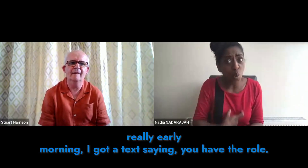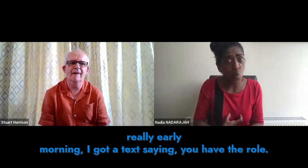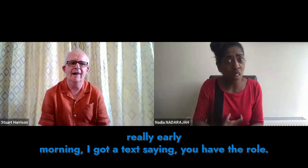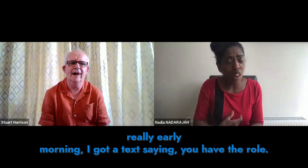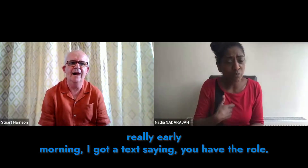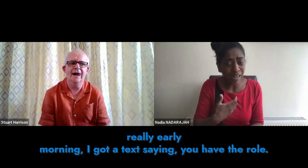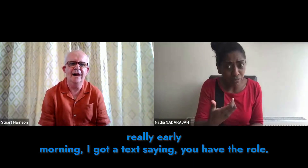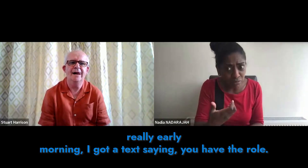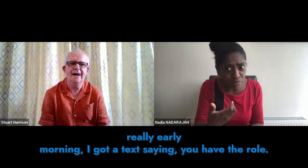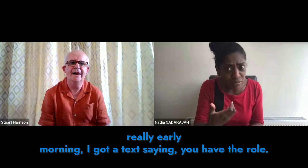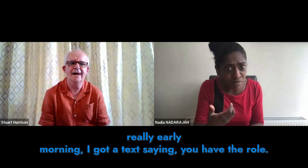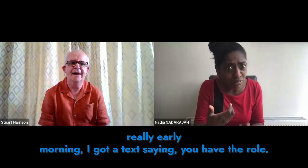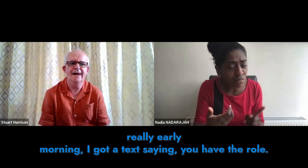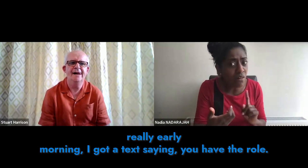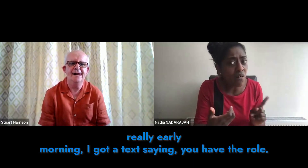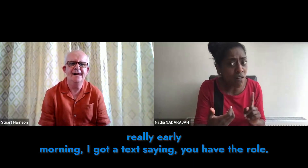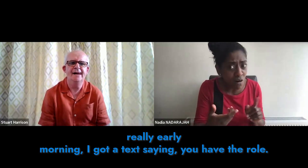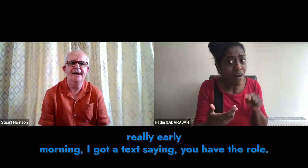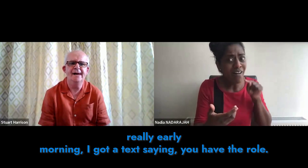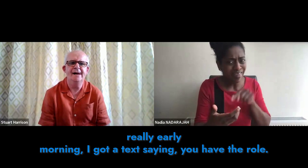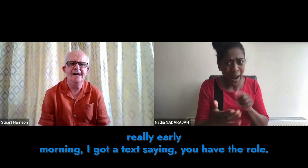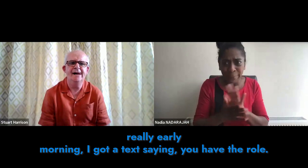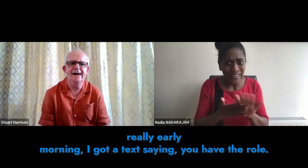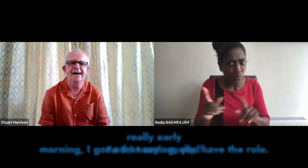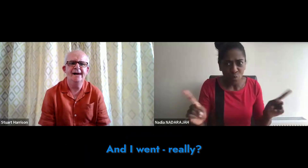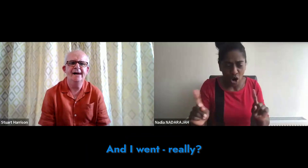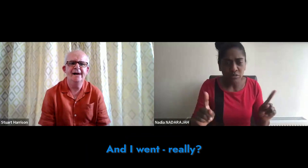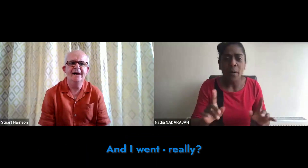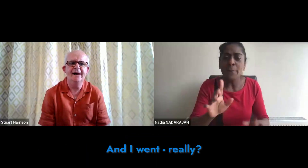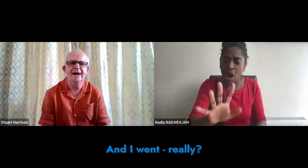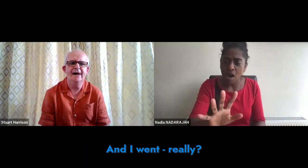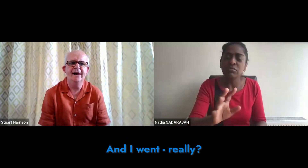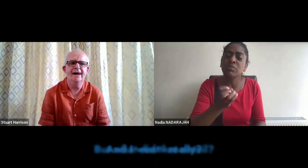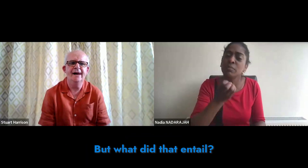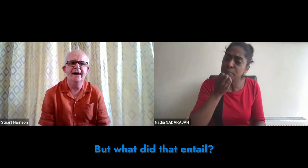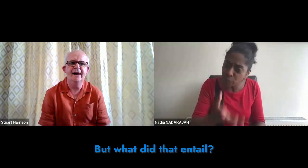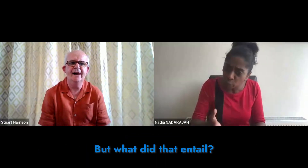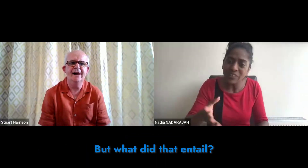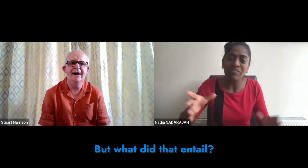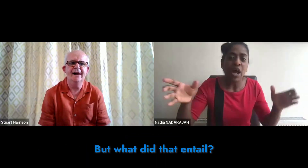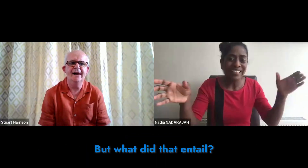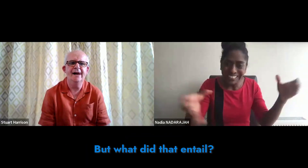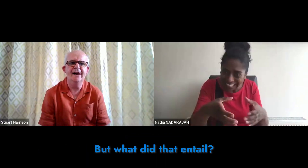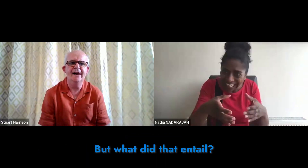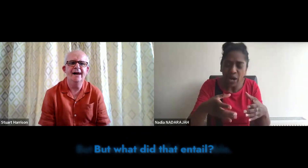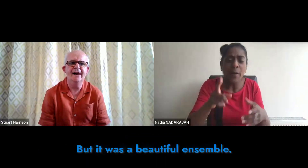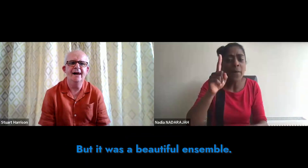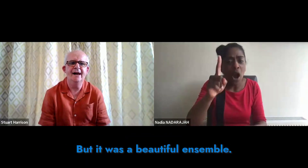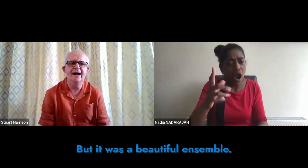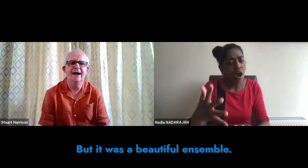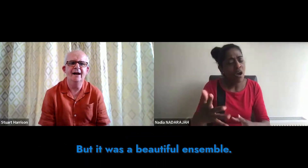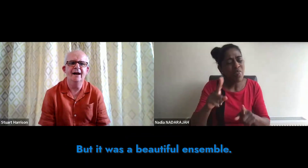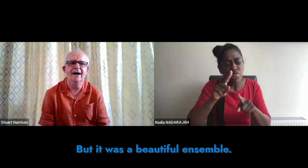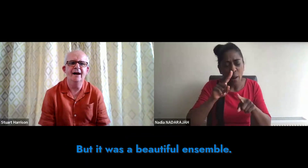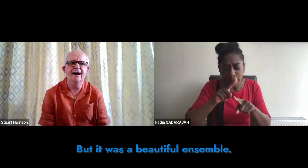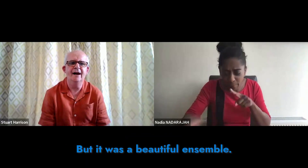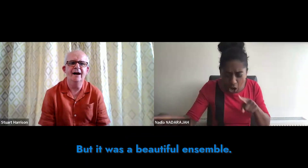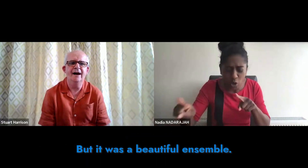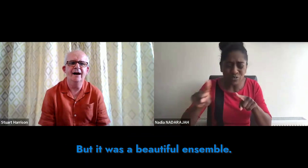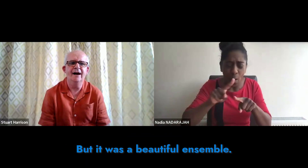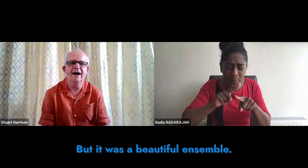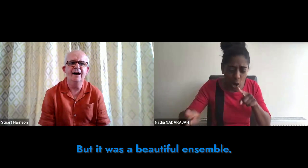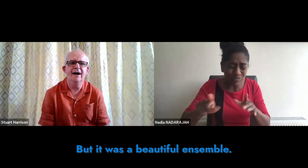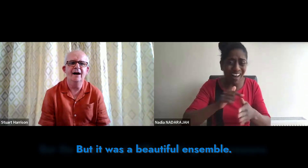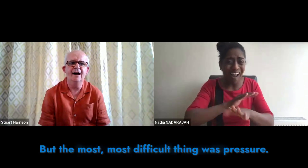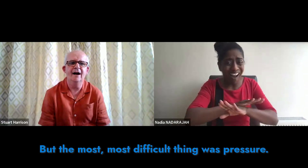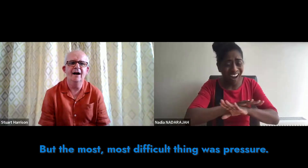really early morning, I got a text saying, you had the role. And I went, really? But what did that entail? But it was a